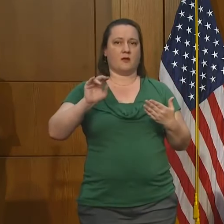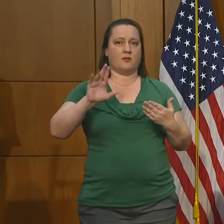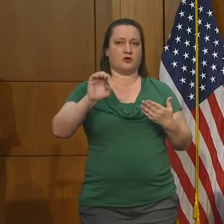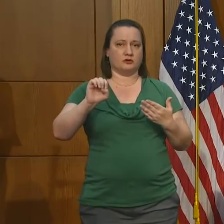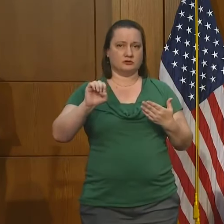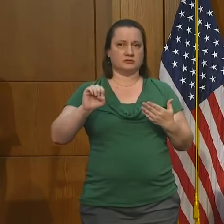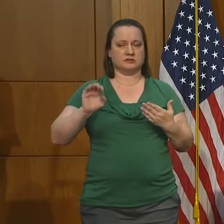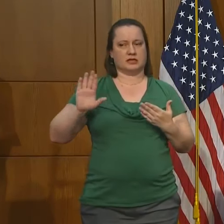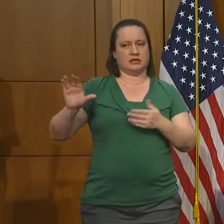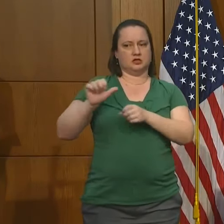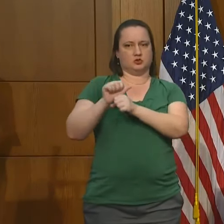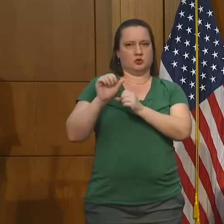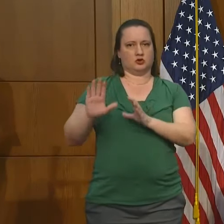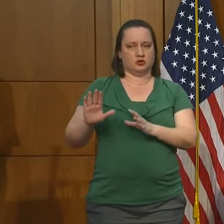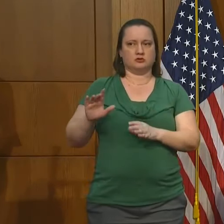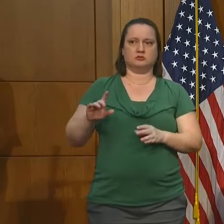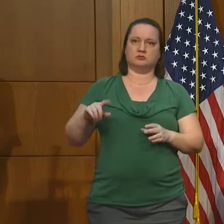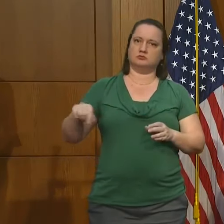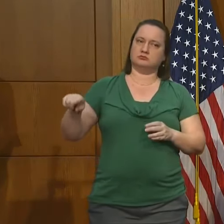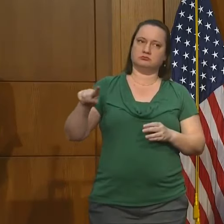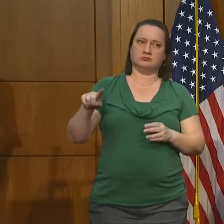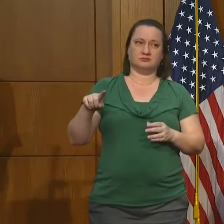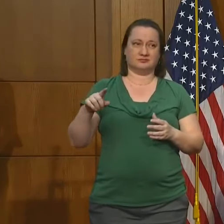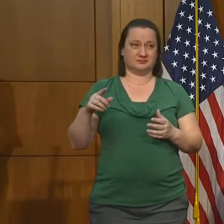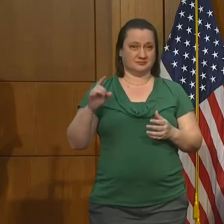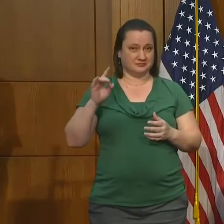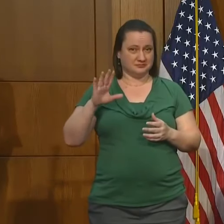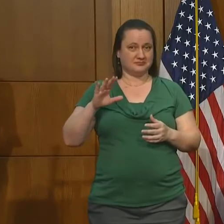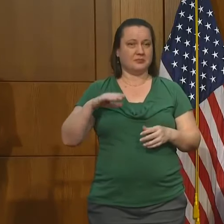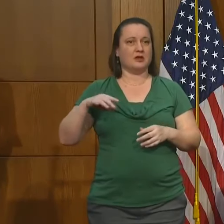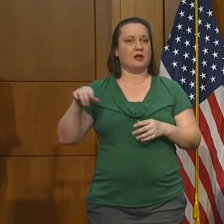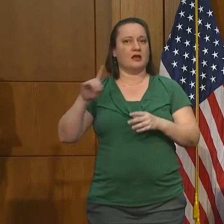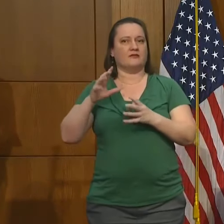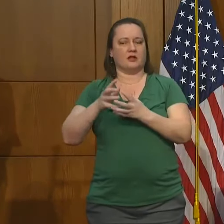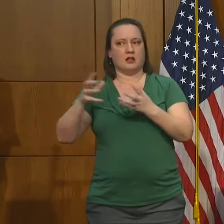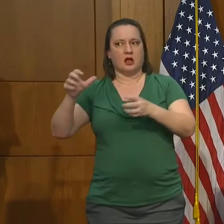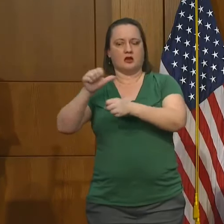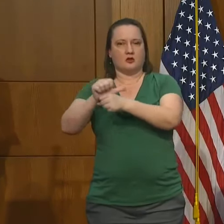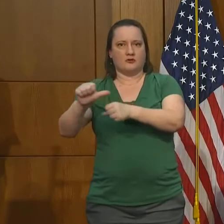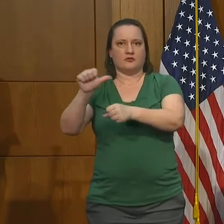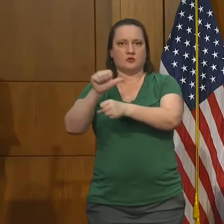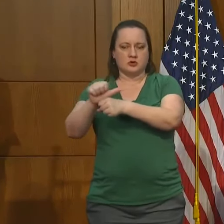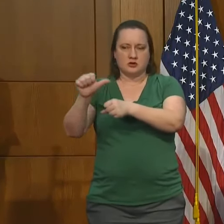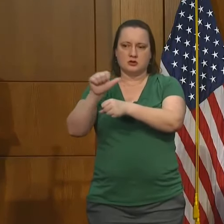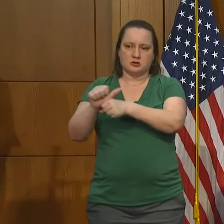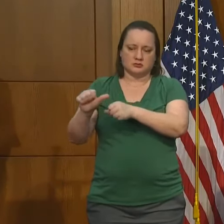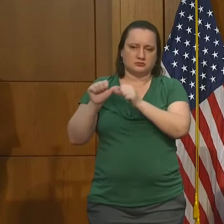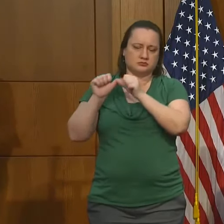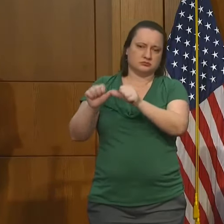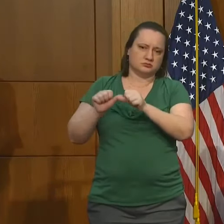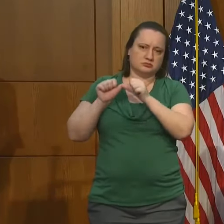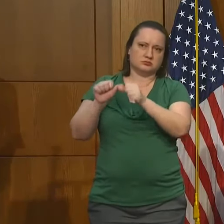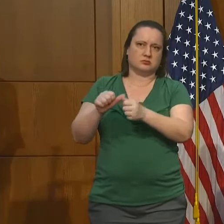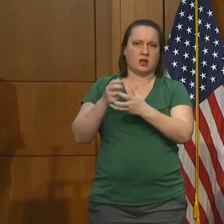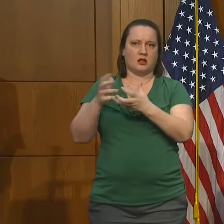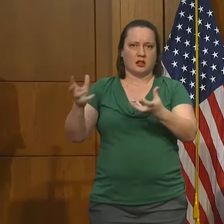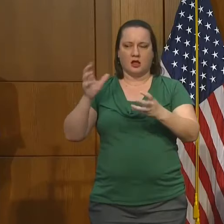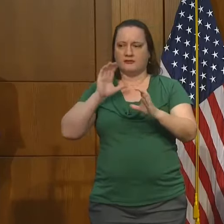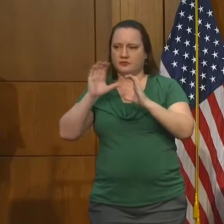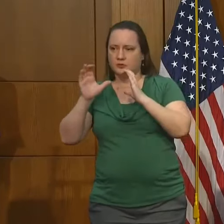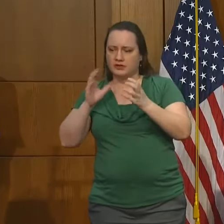his workers. They have just, as you might imagine, put a tremendous amount of work into this. There's been a tremendous amount of